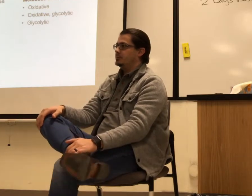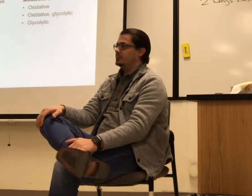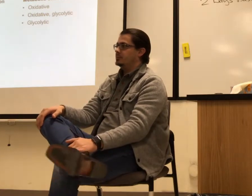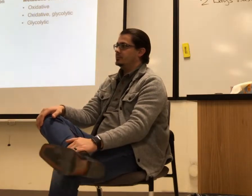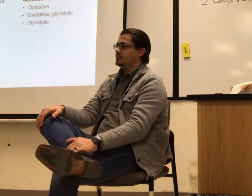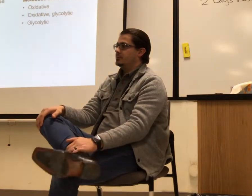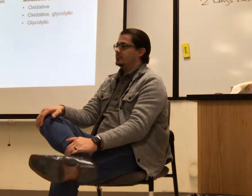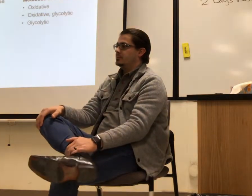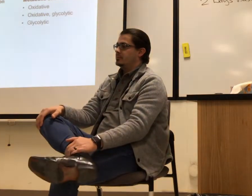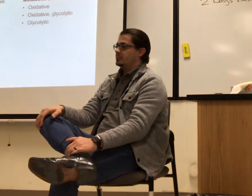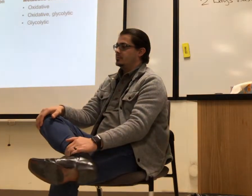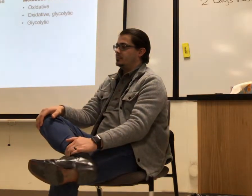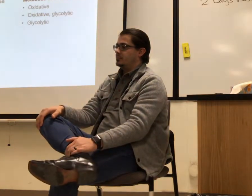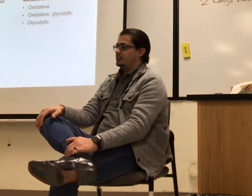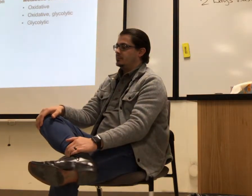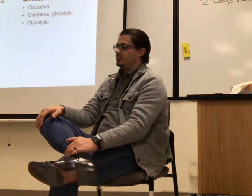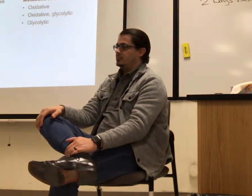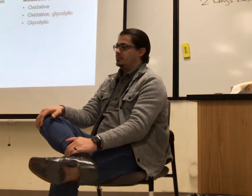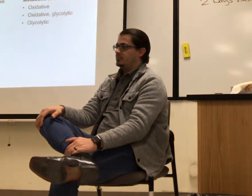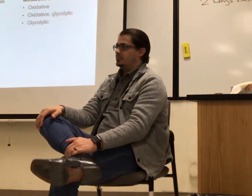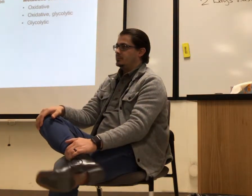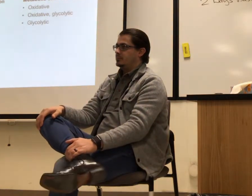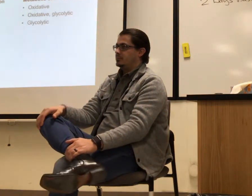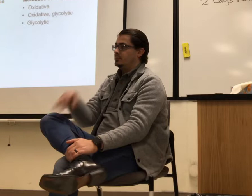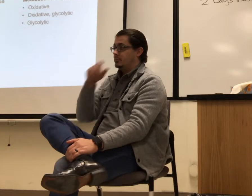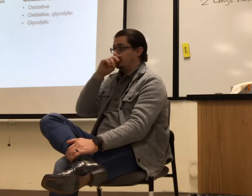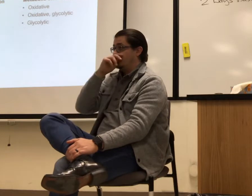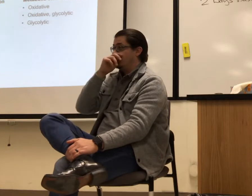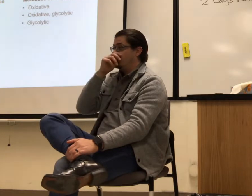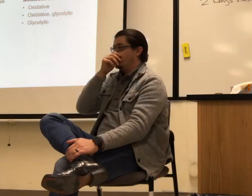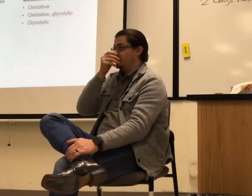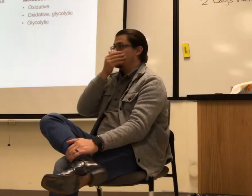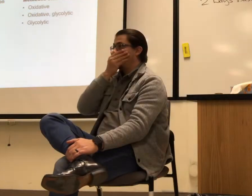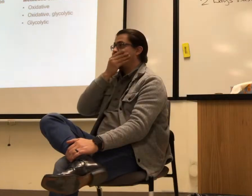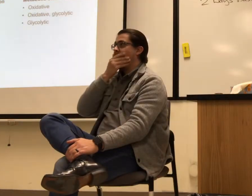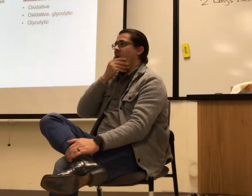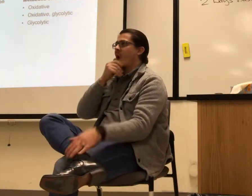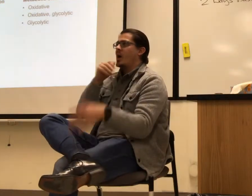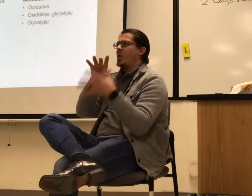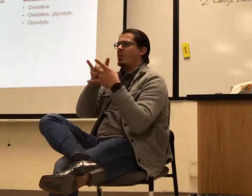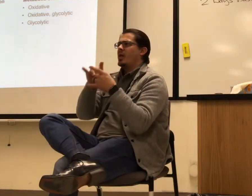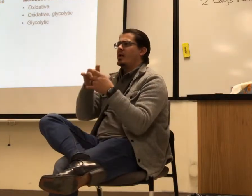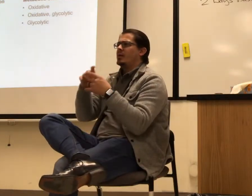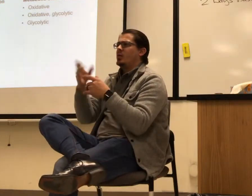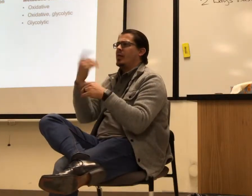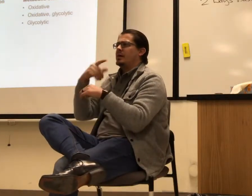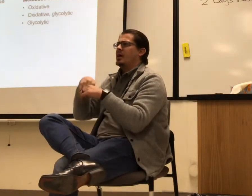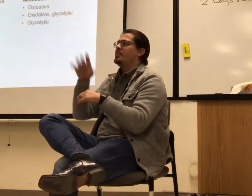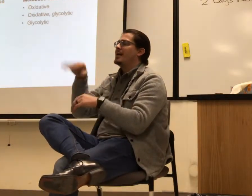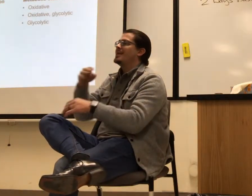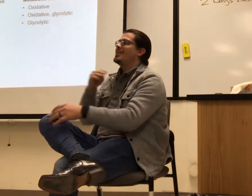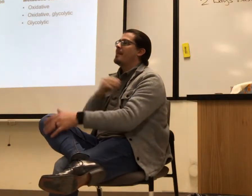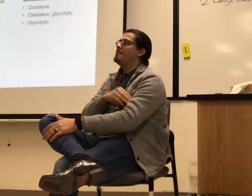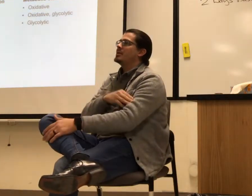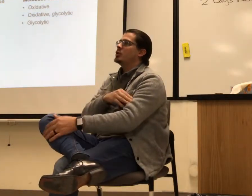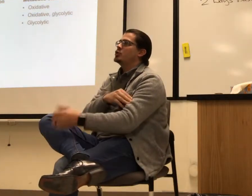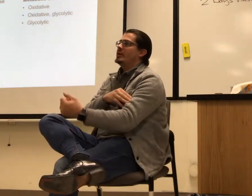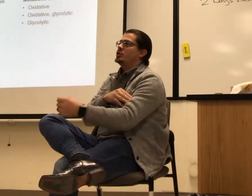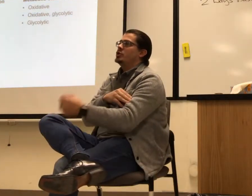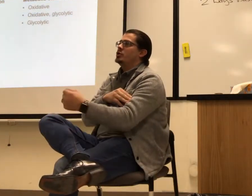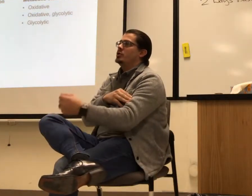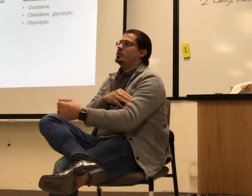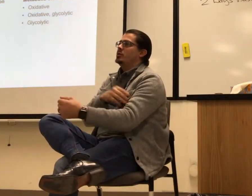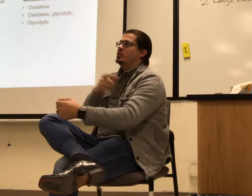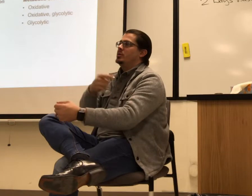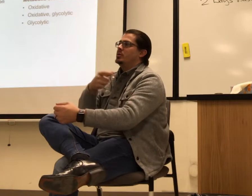contraction. Well, to relate this to something you learned last time, it's the muscle twitch. How do they twitch? Are they fast